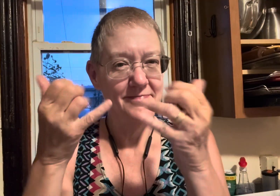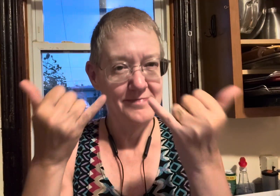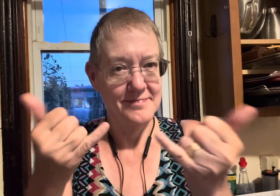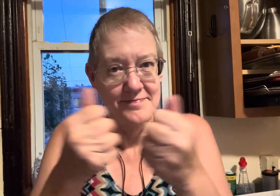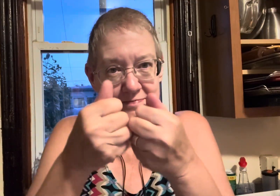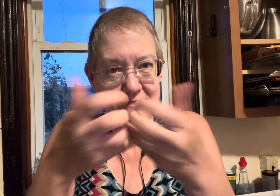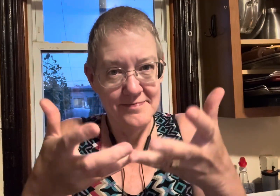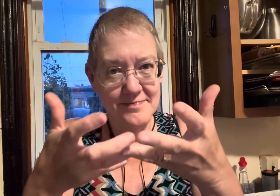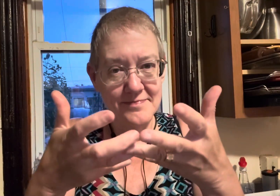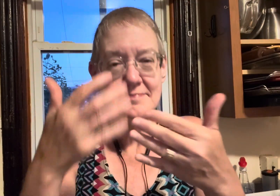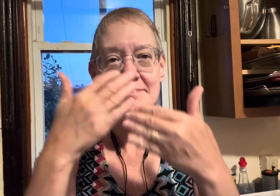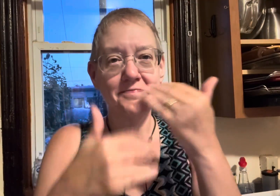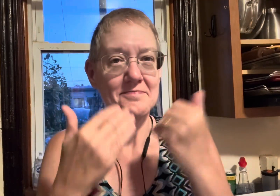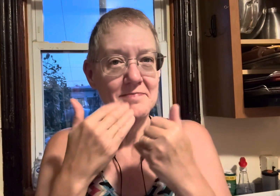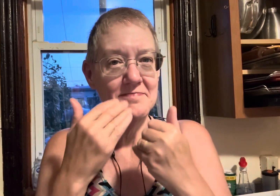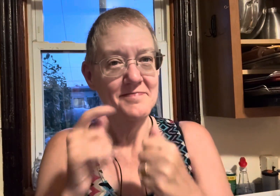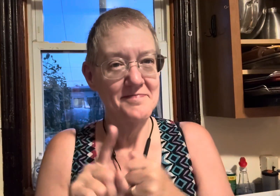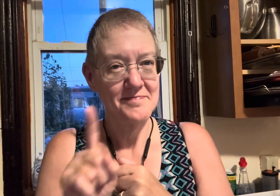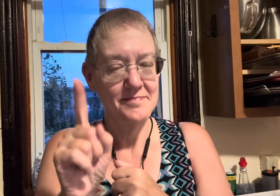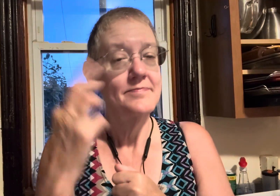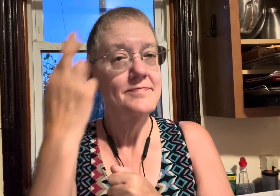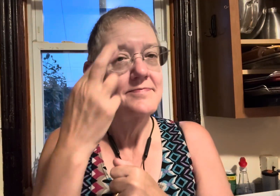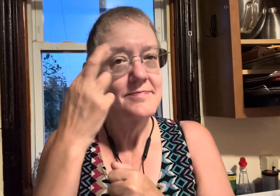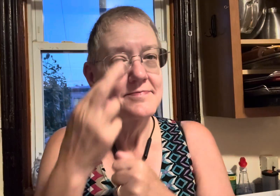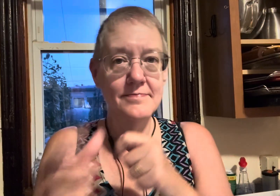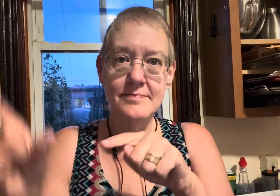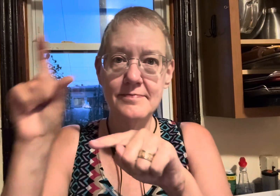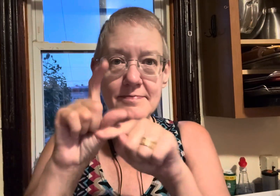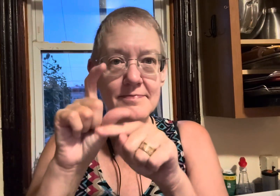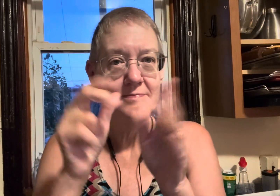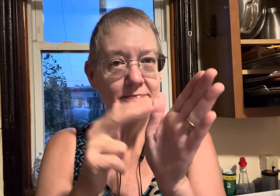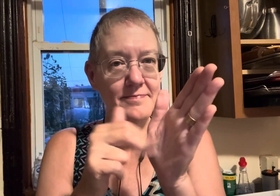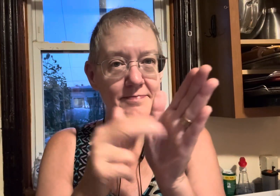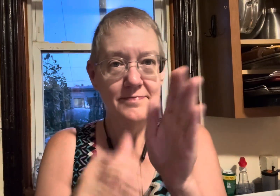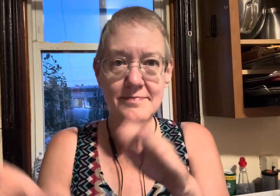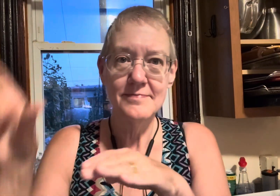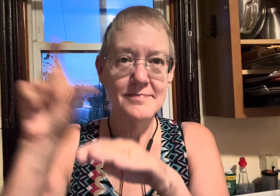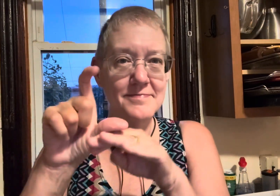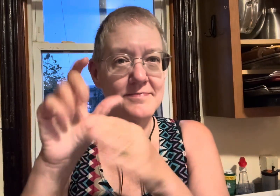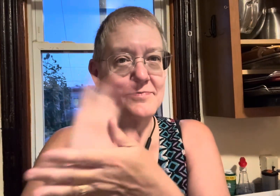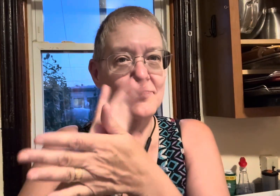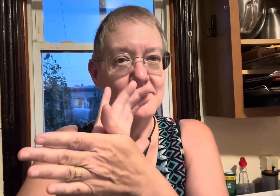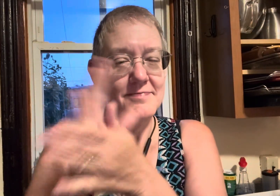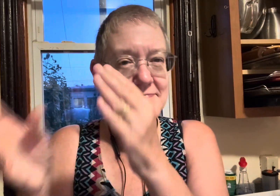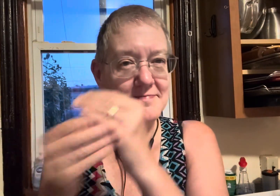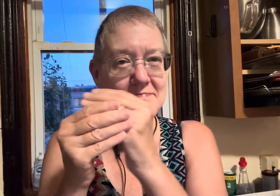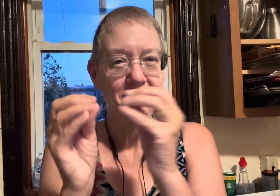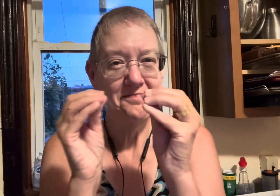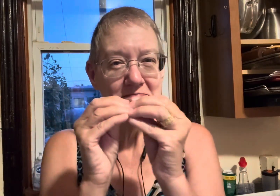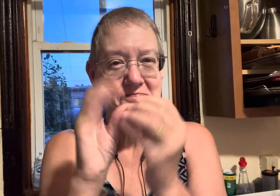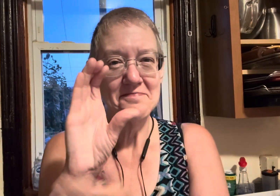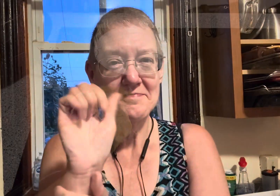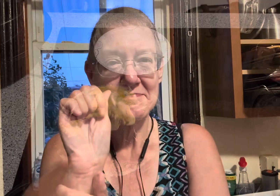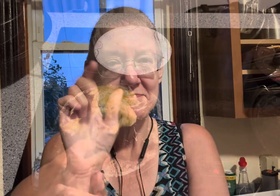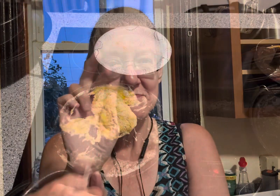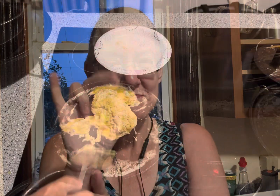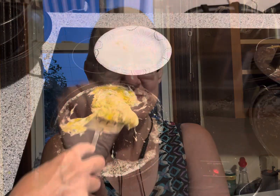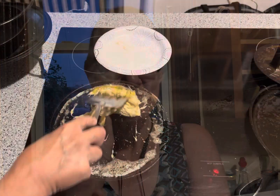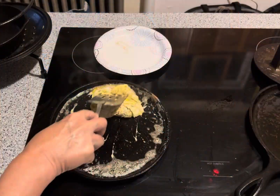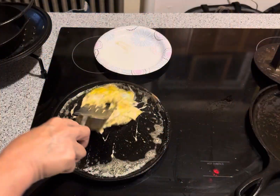that's why we've been working on gaining weight right now without raising his blood sugar. That's the reason for me adding in things like more